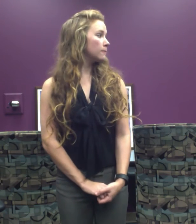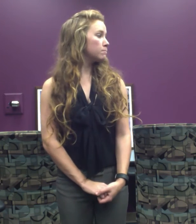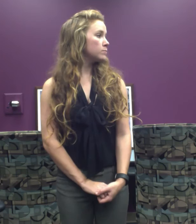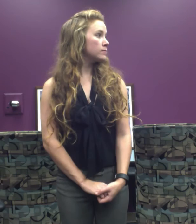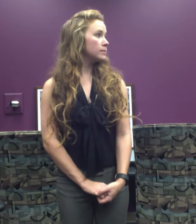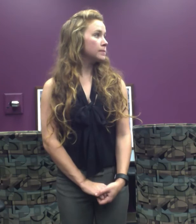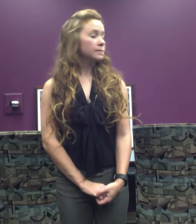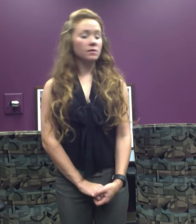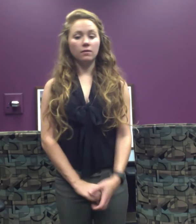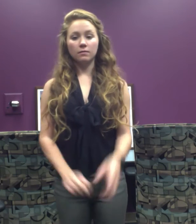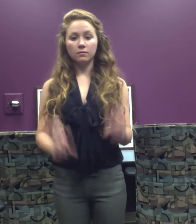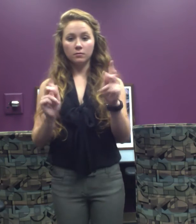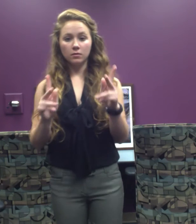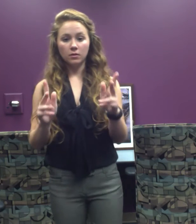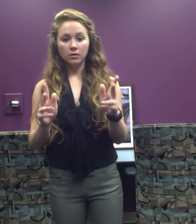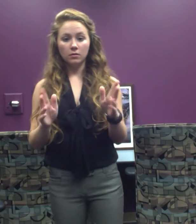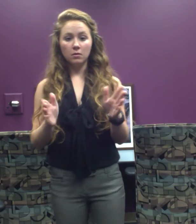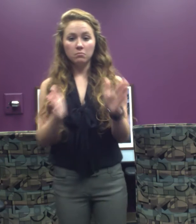Okay, at this point of time, please fold your papers up.